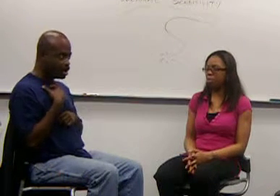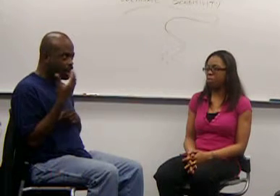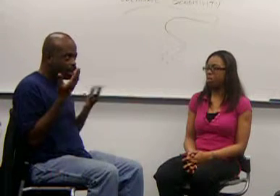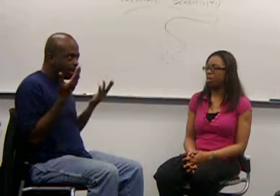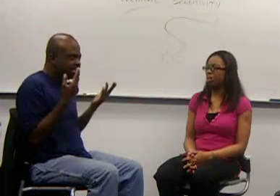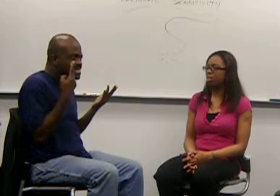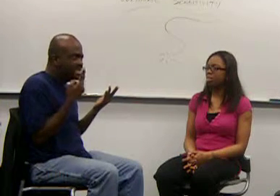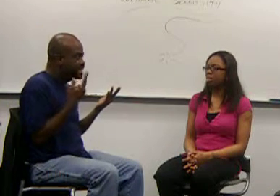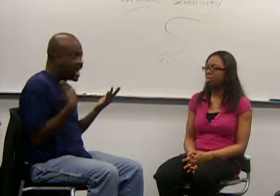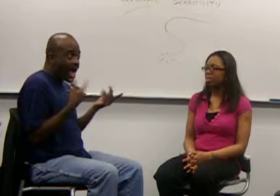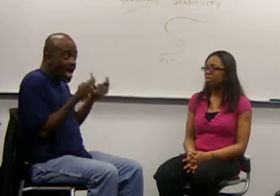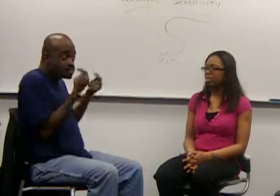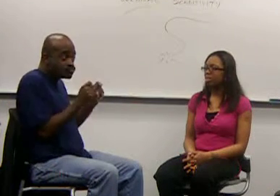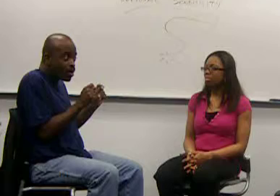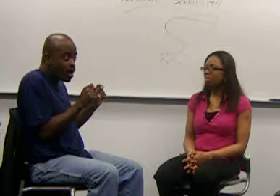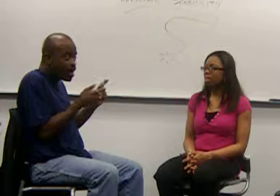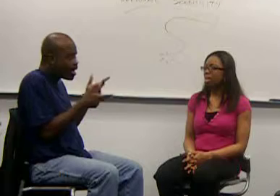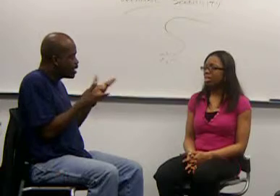do it. What for?